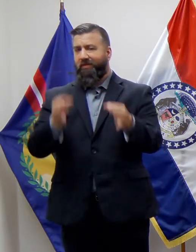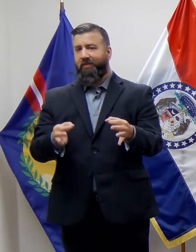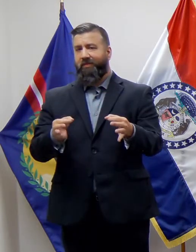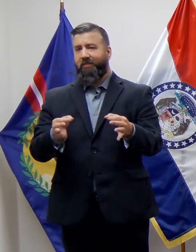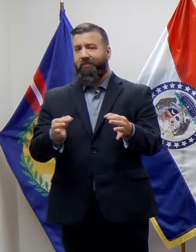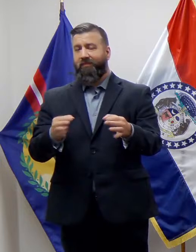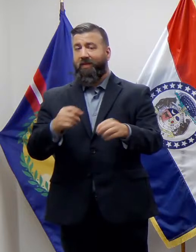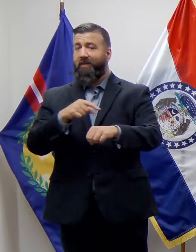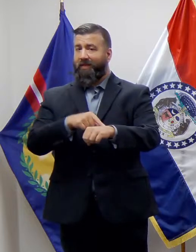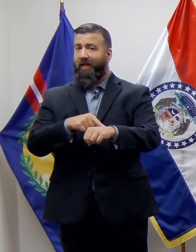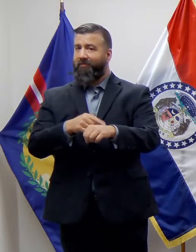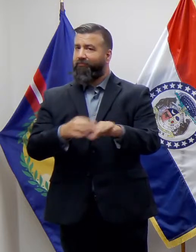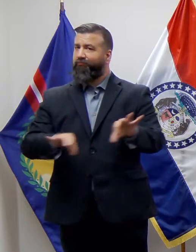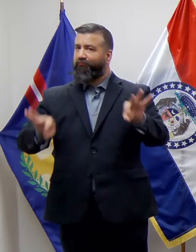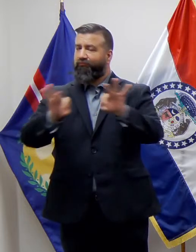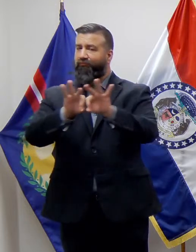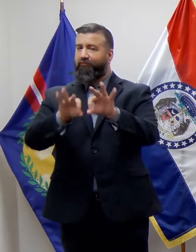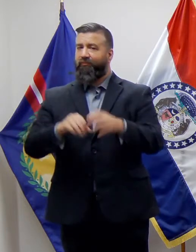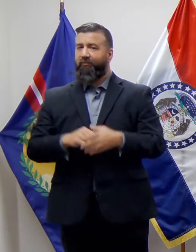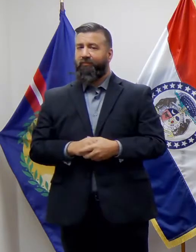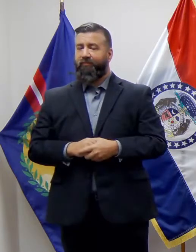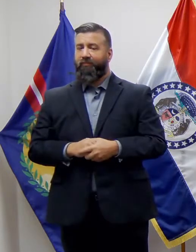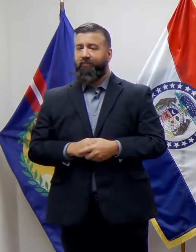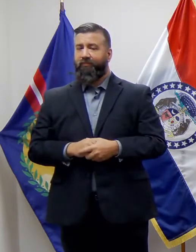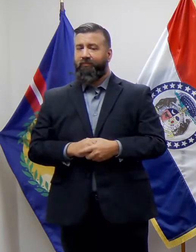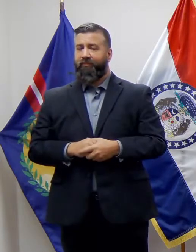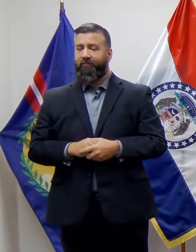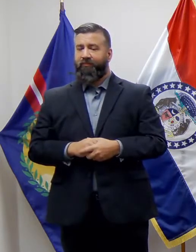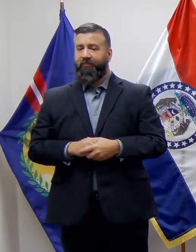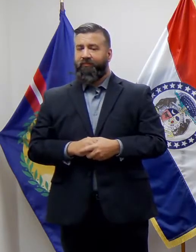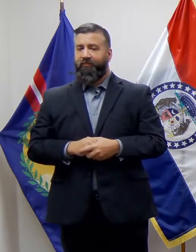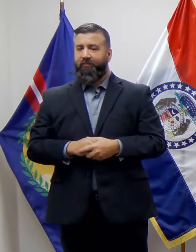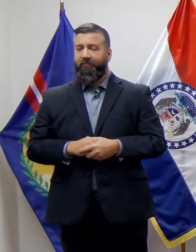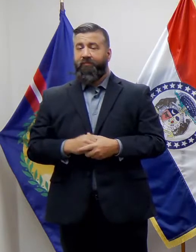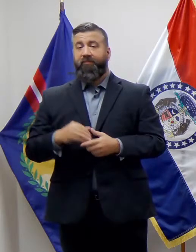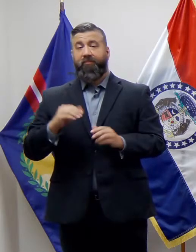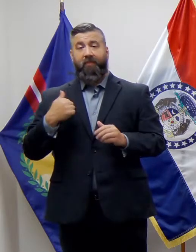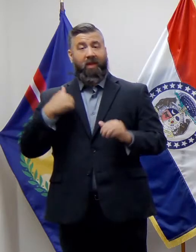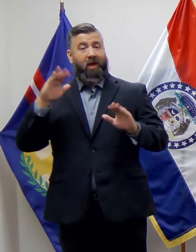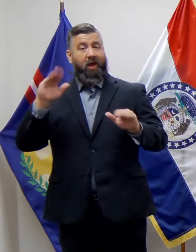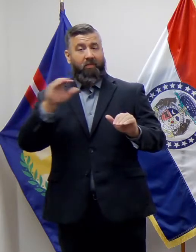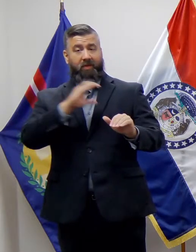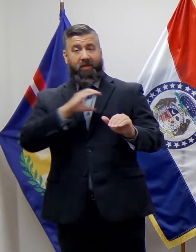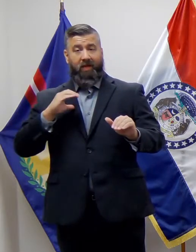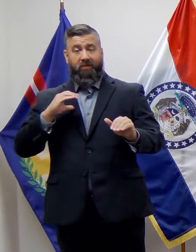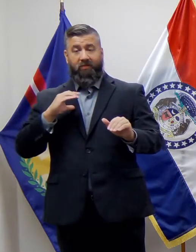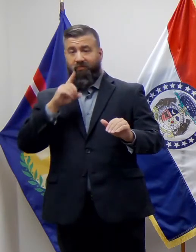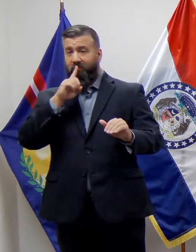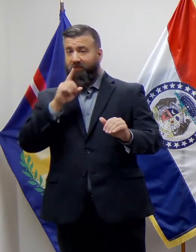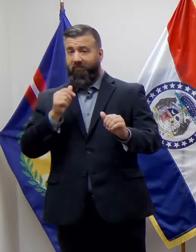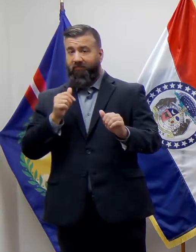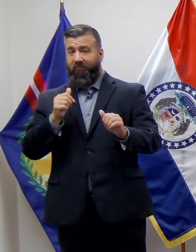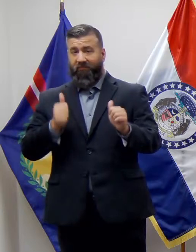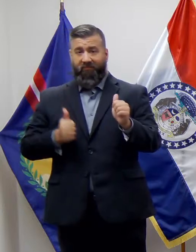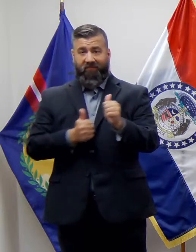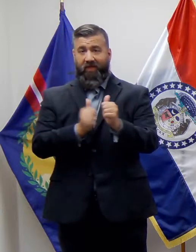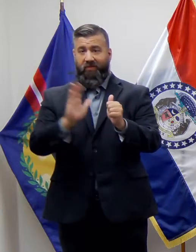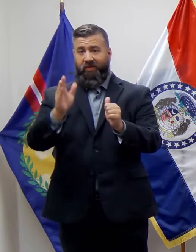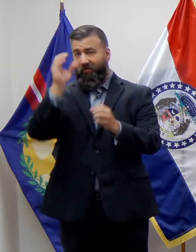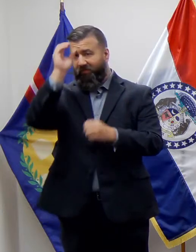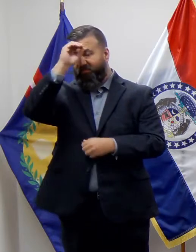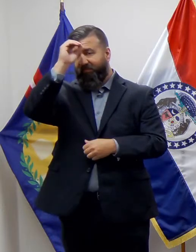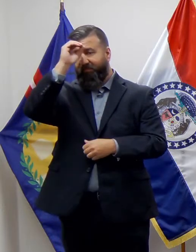and time is of the essence. I hope the council is true to their conversations